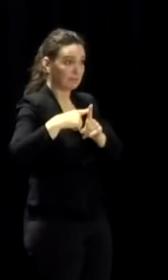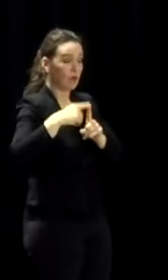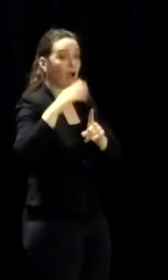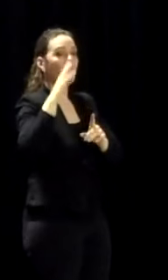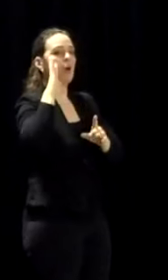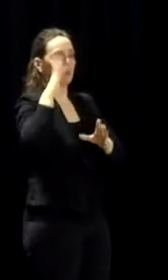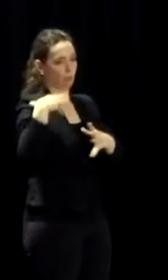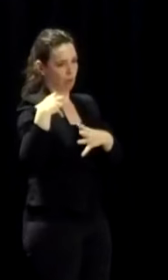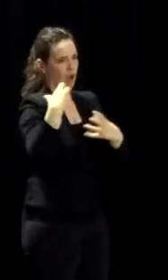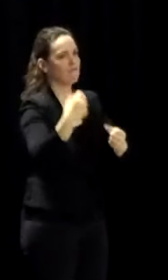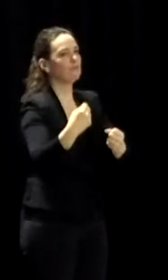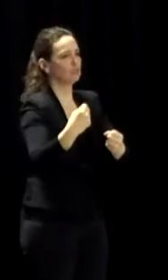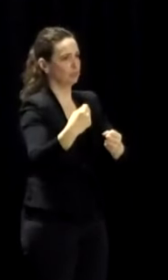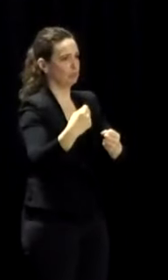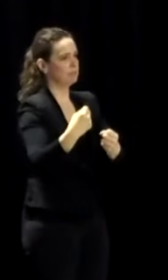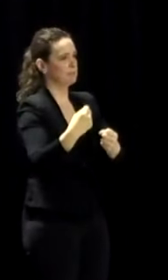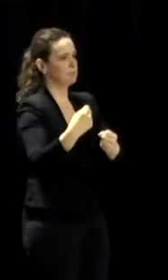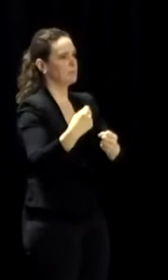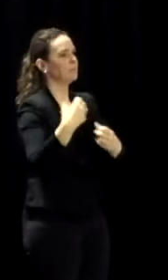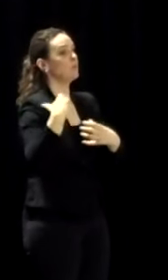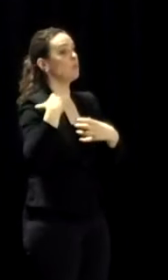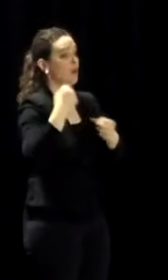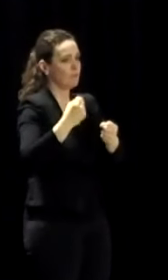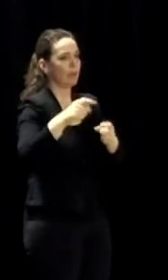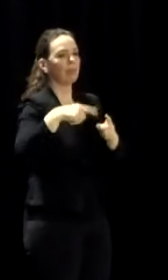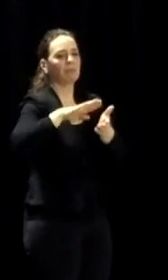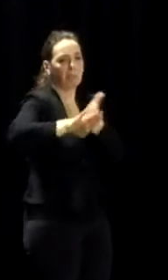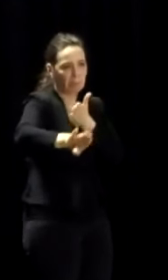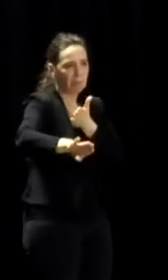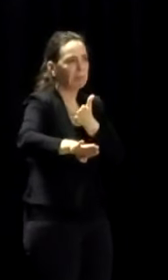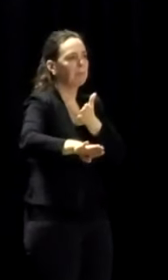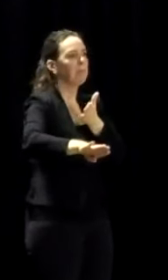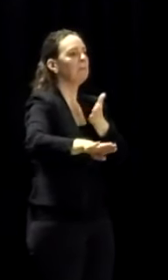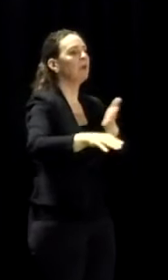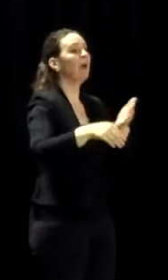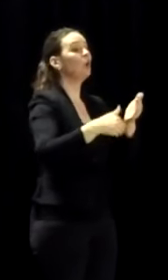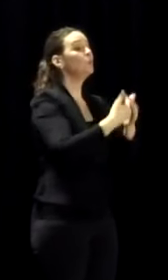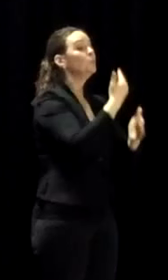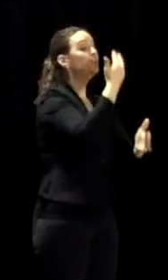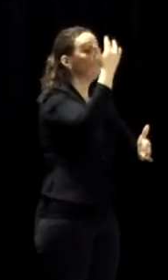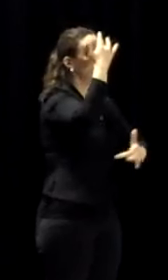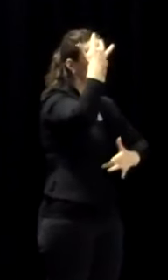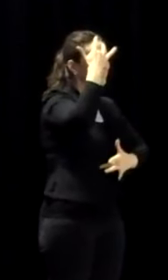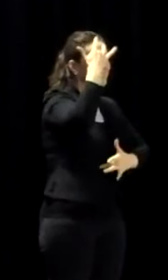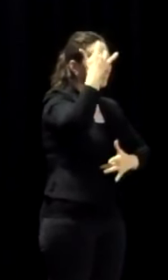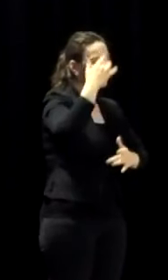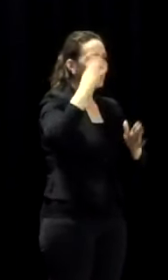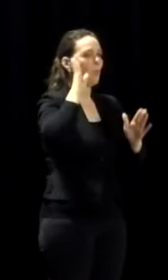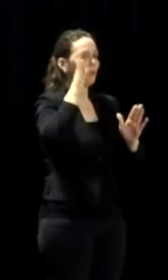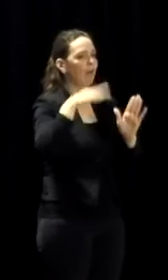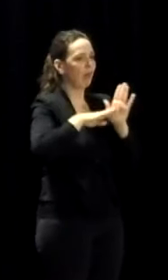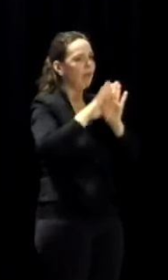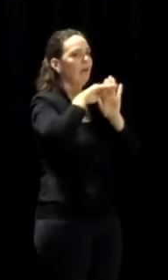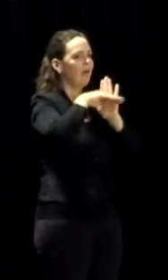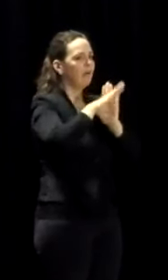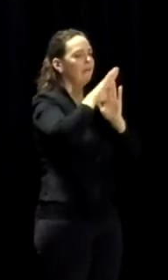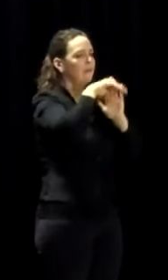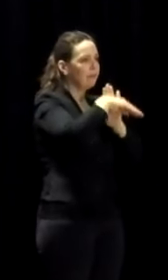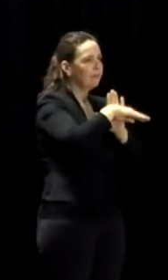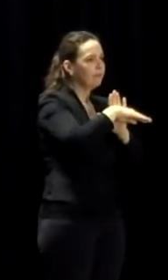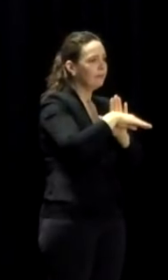off, and that curve starts to flatten. And so then how do we as a community get that curve to bend?